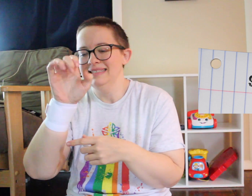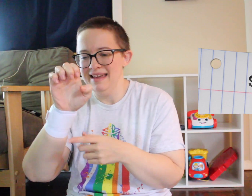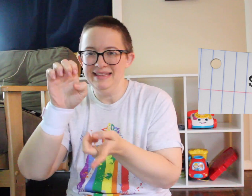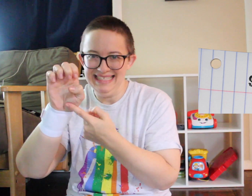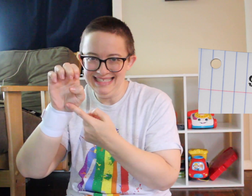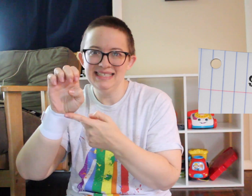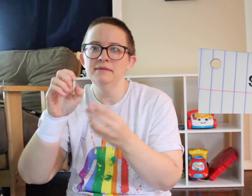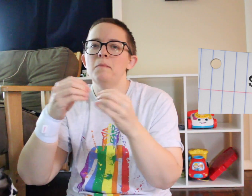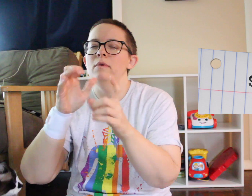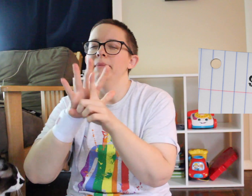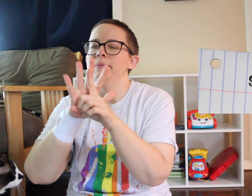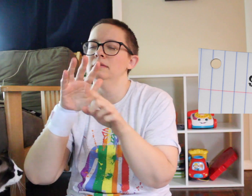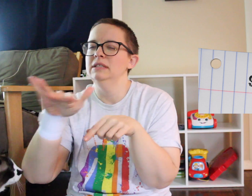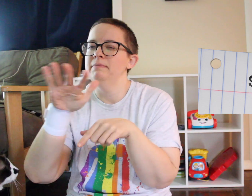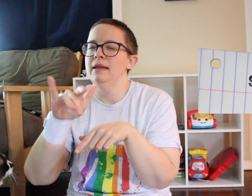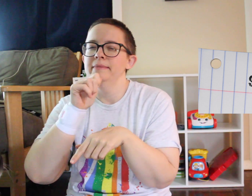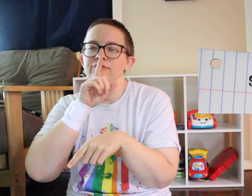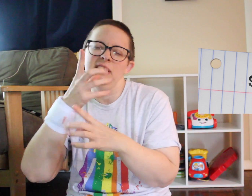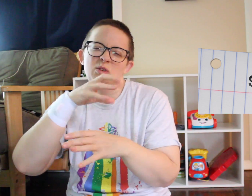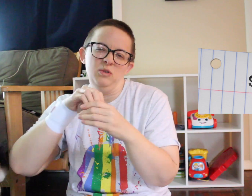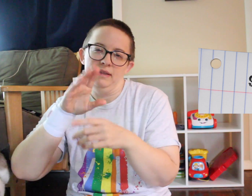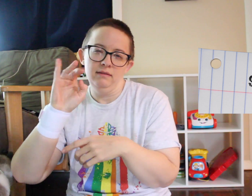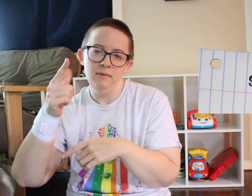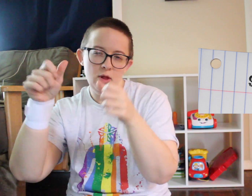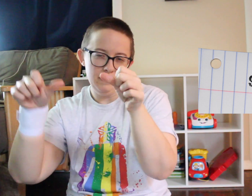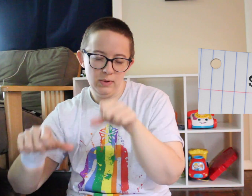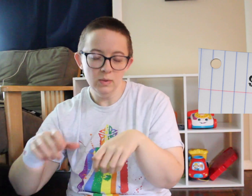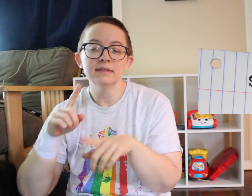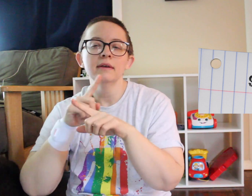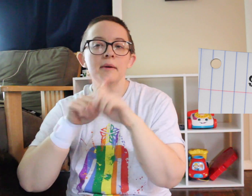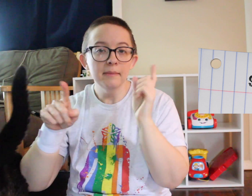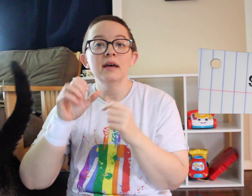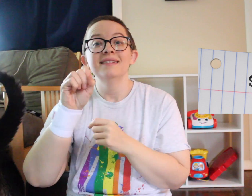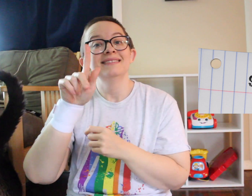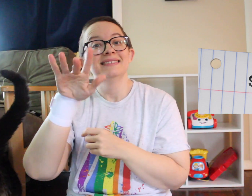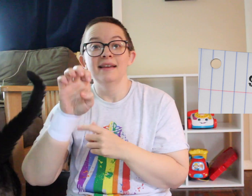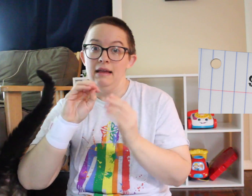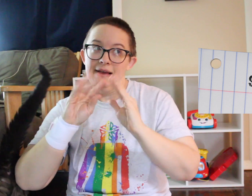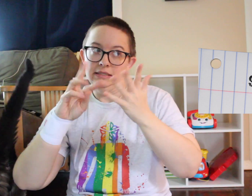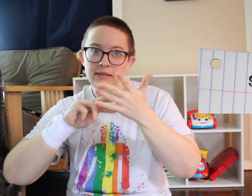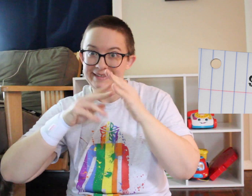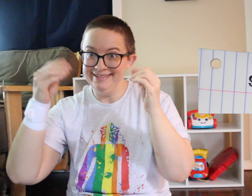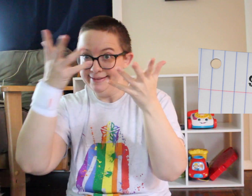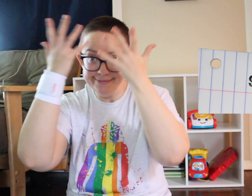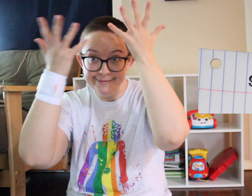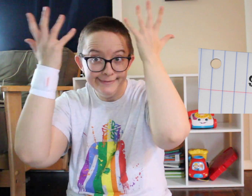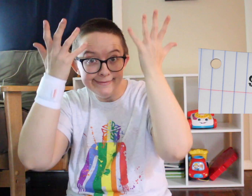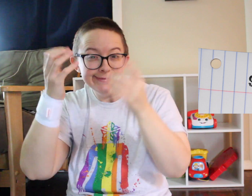that Sky with an E is actually more popular spelling, but I'll include that in the blog post. And then Sky obviously is a